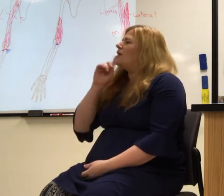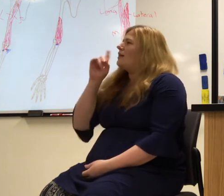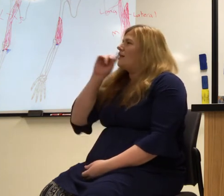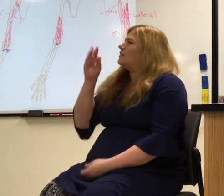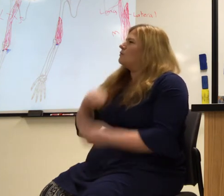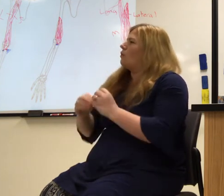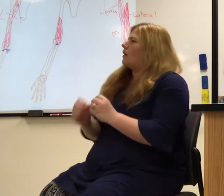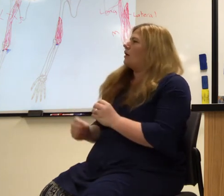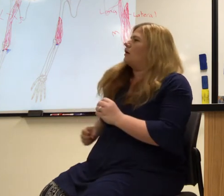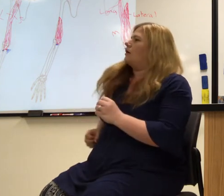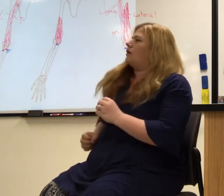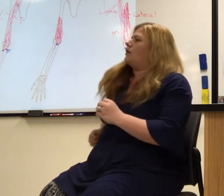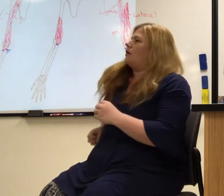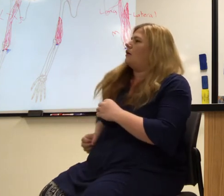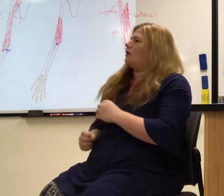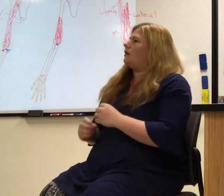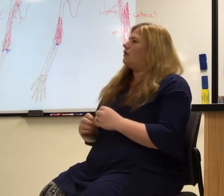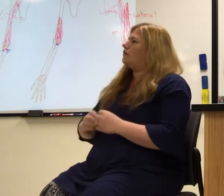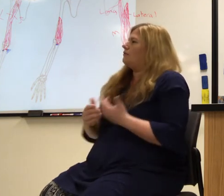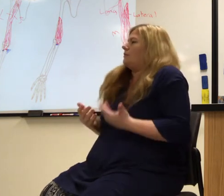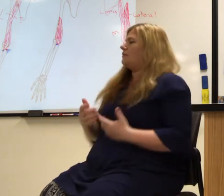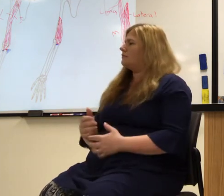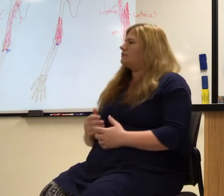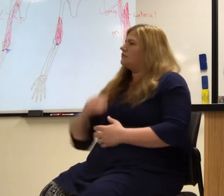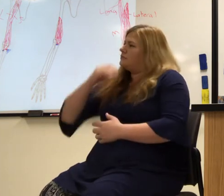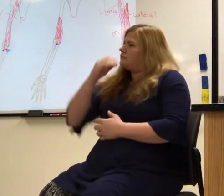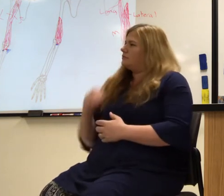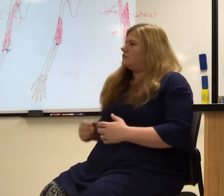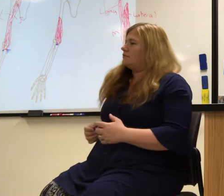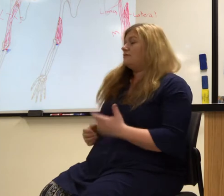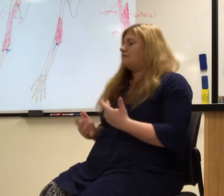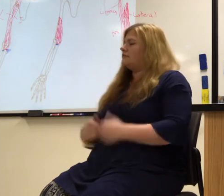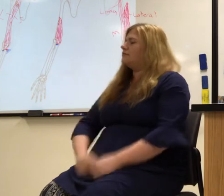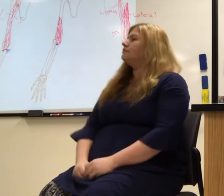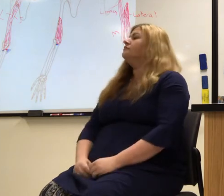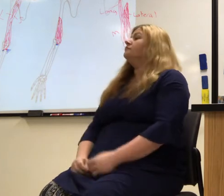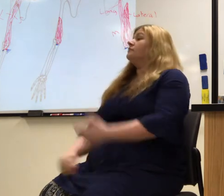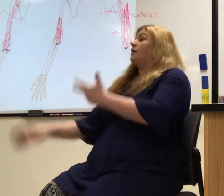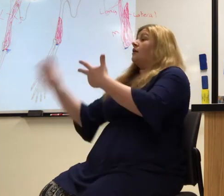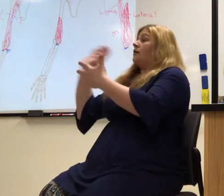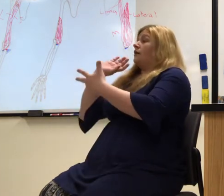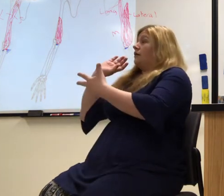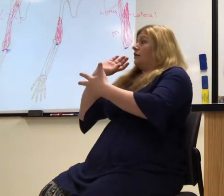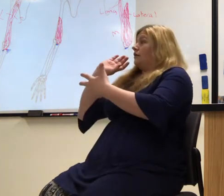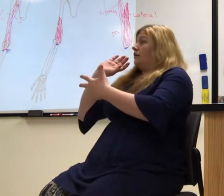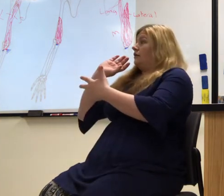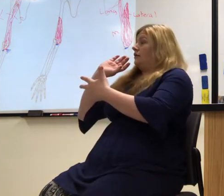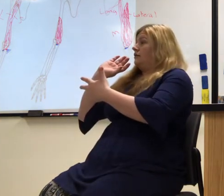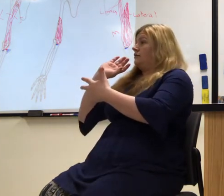And this muscle can extend the forearm, all three heads.